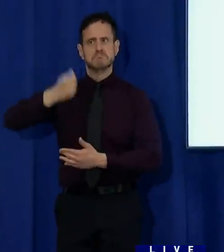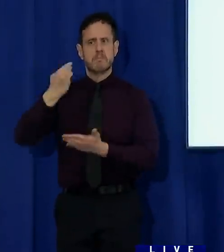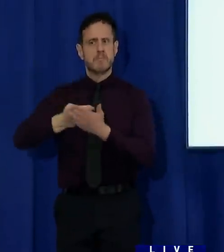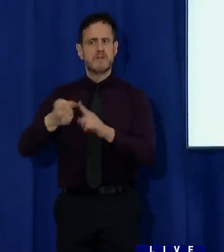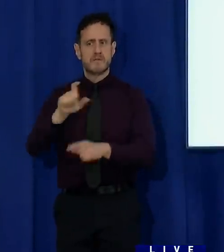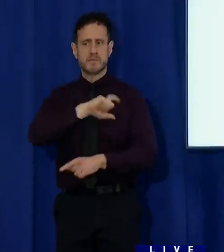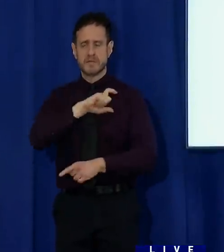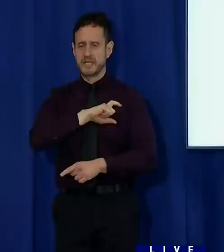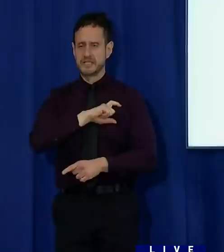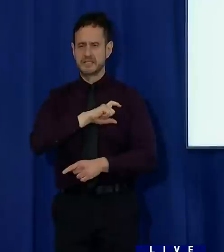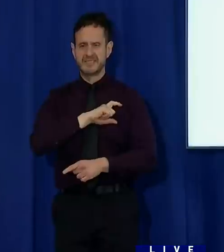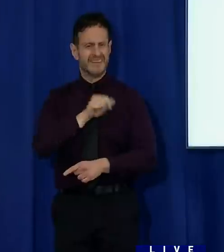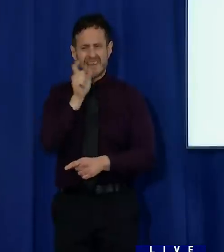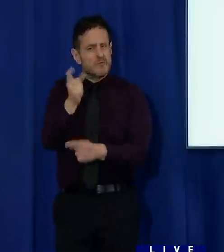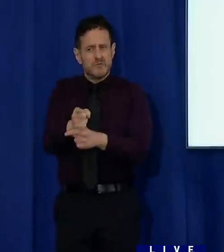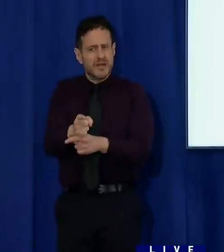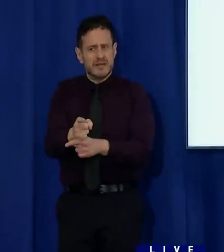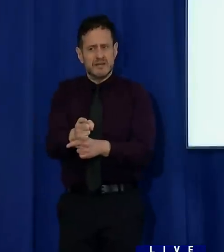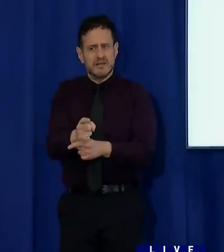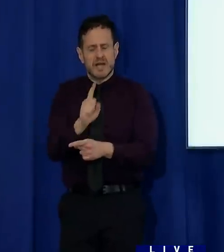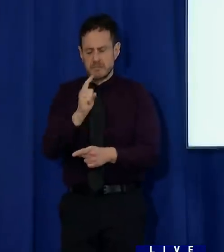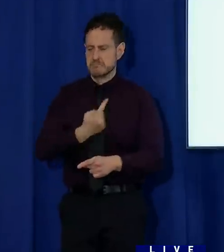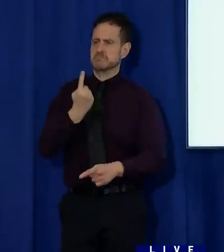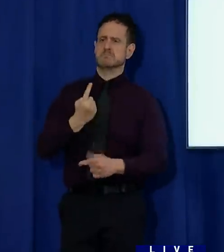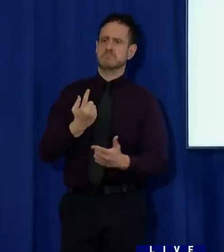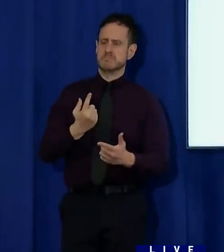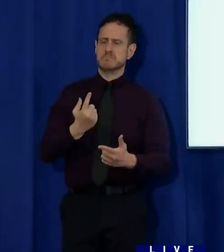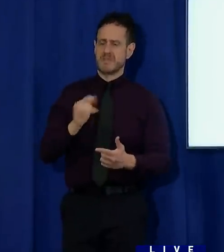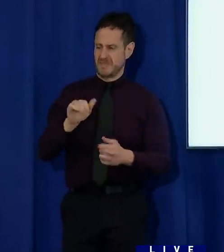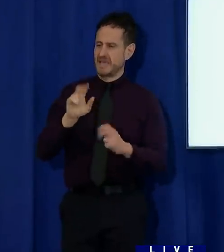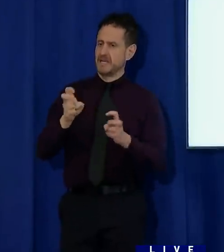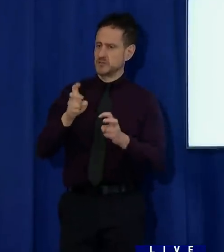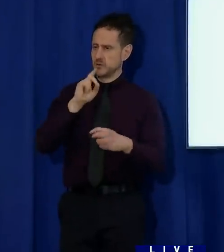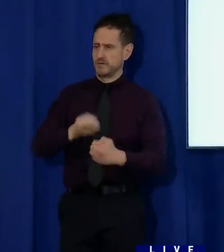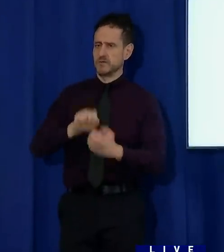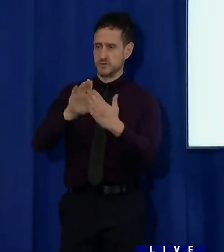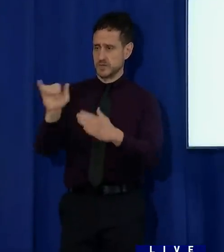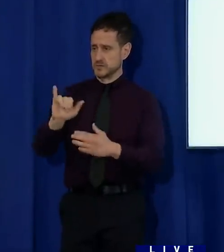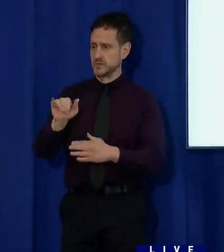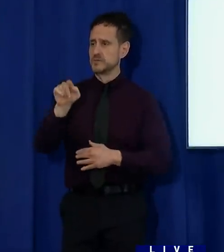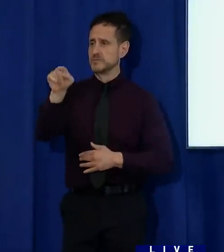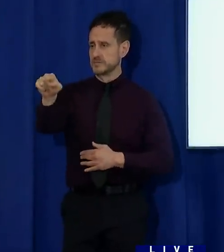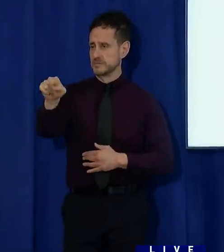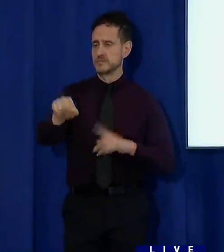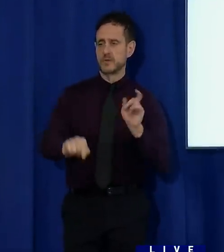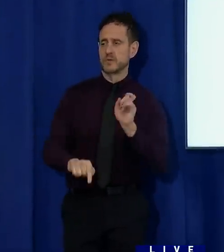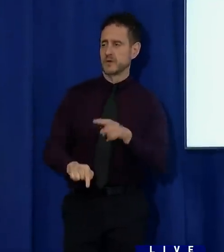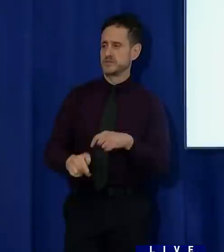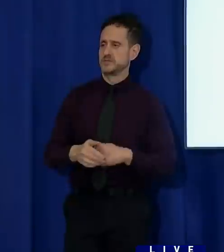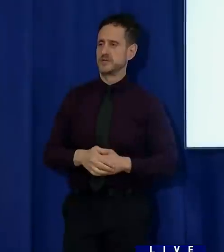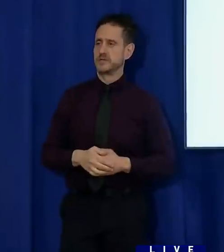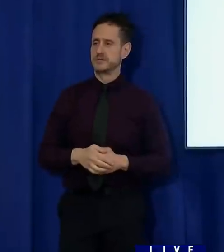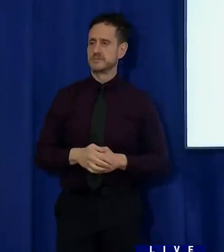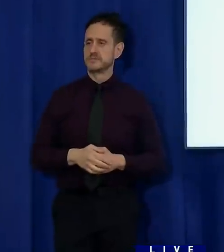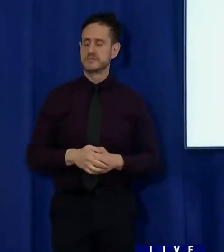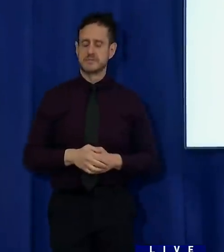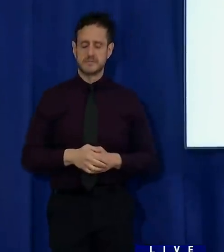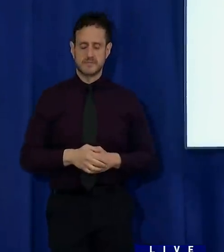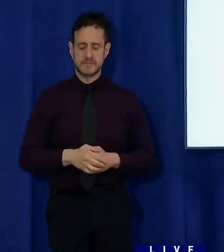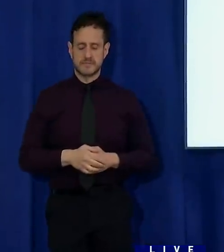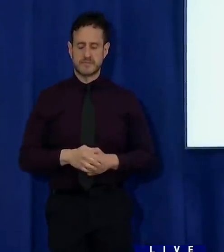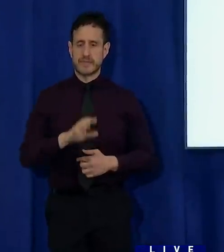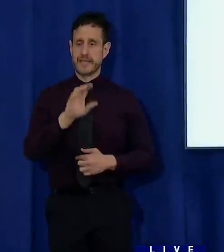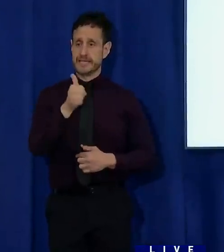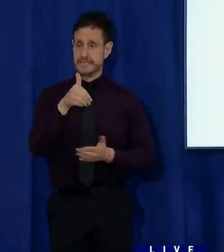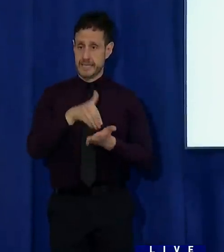And so we've got to address that issue as well. The Southside Weekly is asking that $10